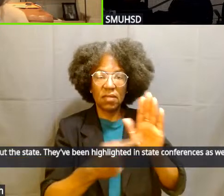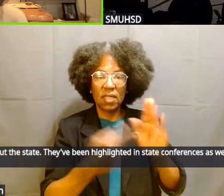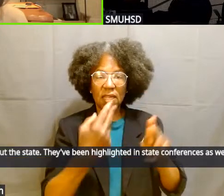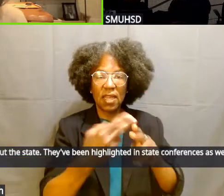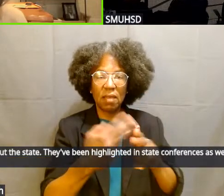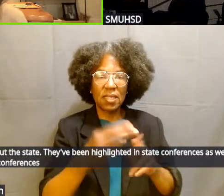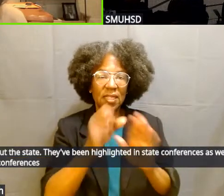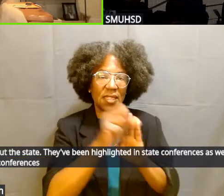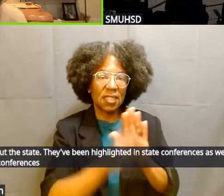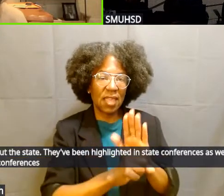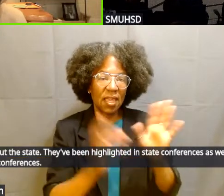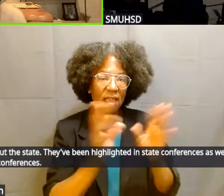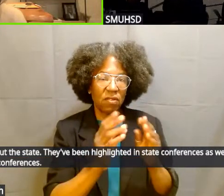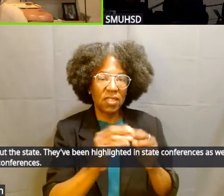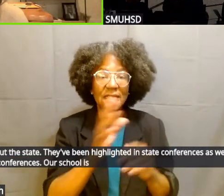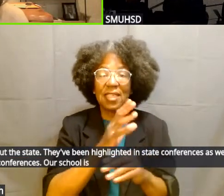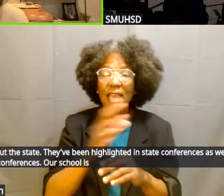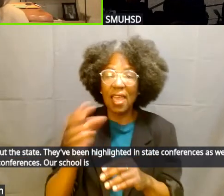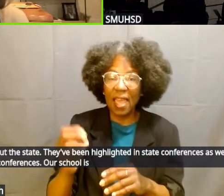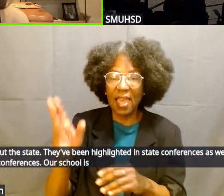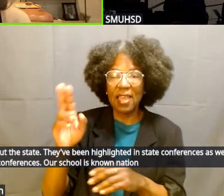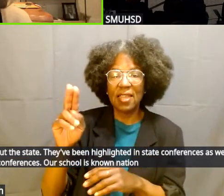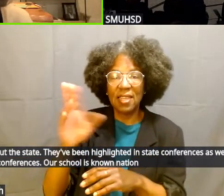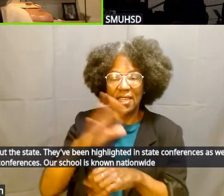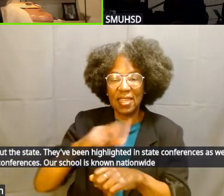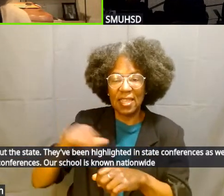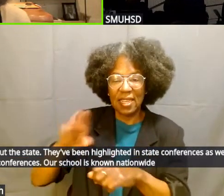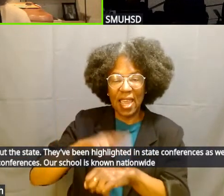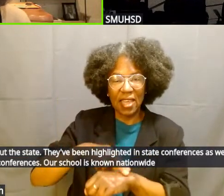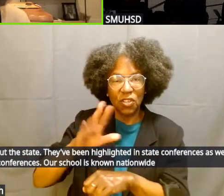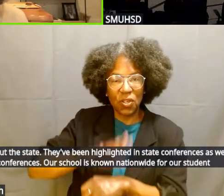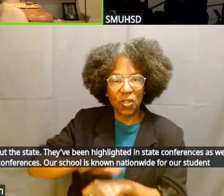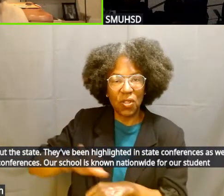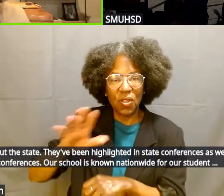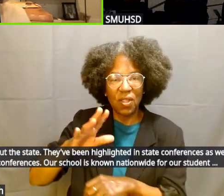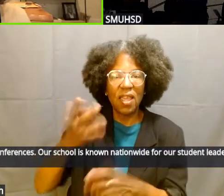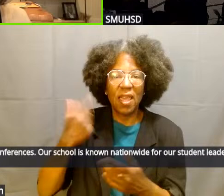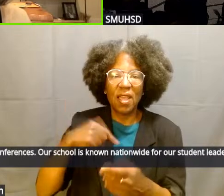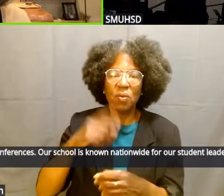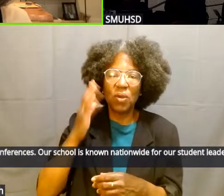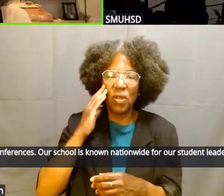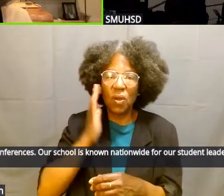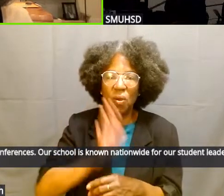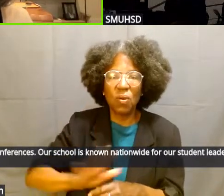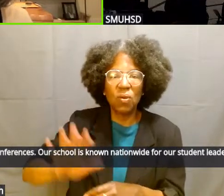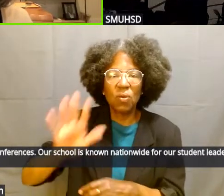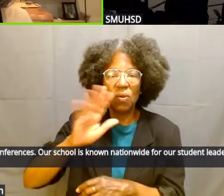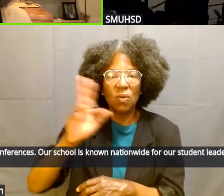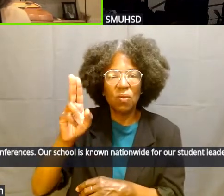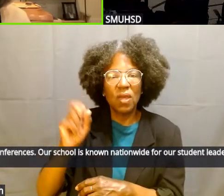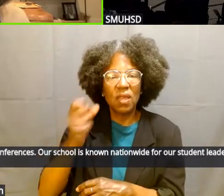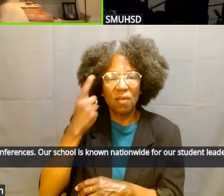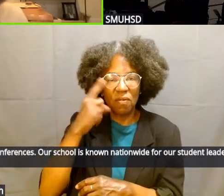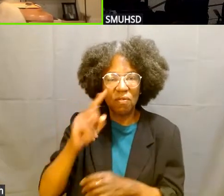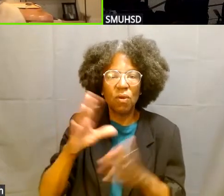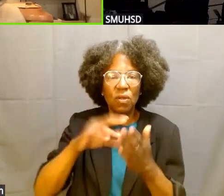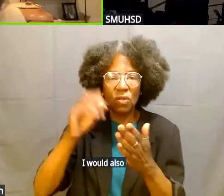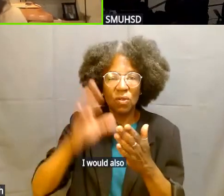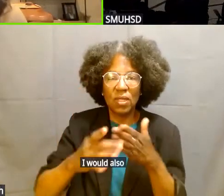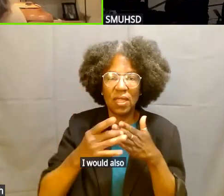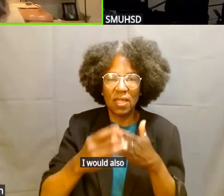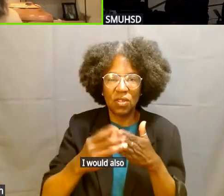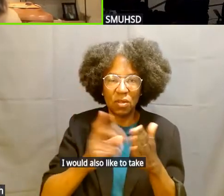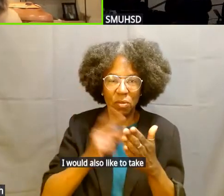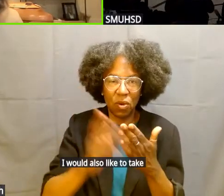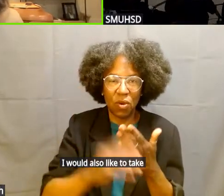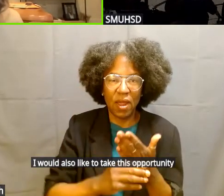conferences. Our school is known nationwide for our student leadership programs. I would also like to take this opportunity